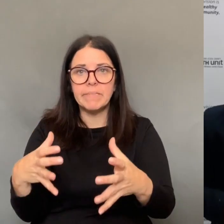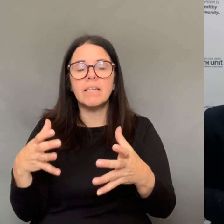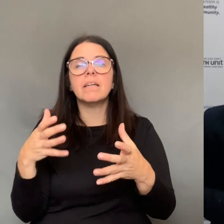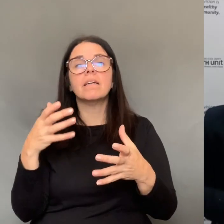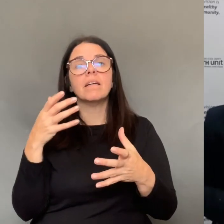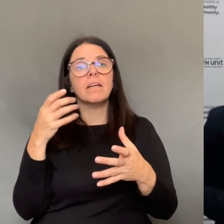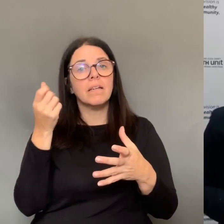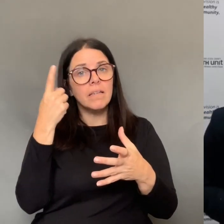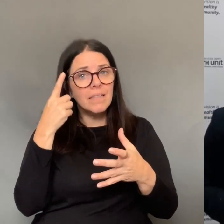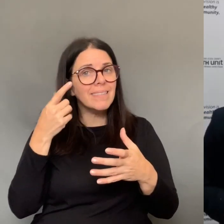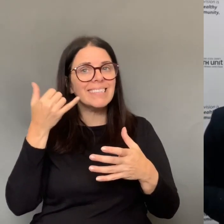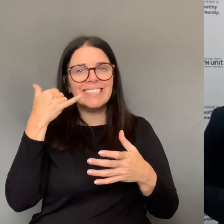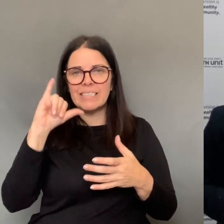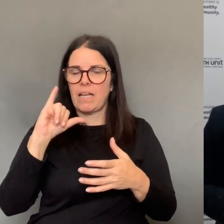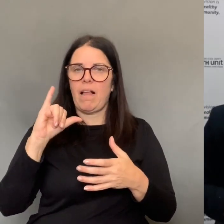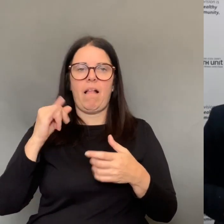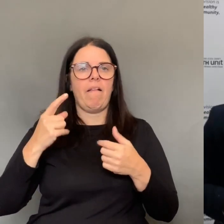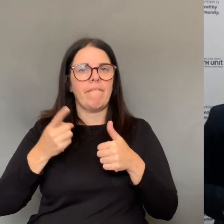recommendation.